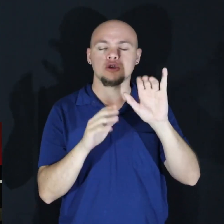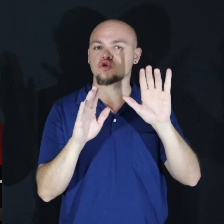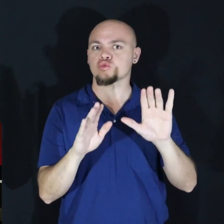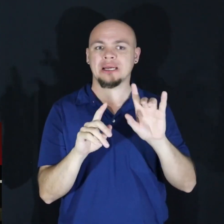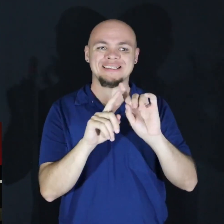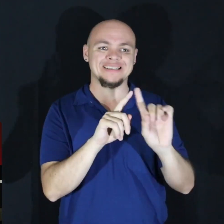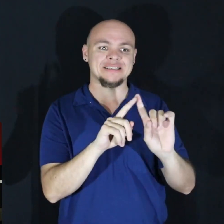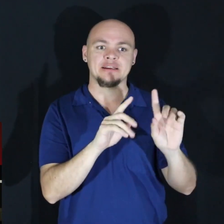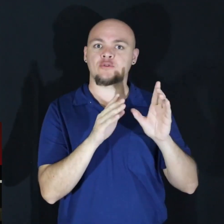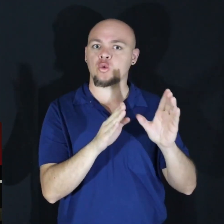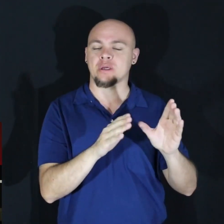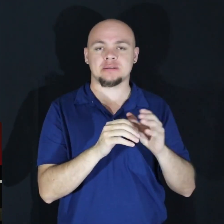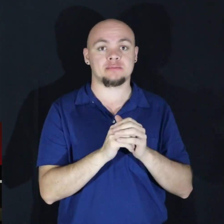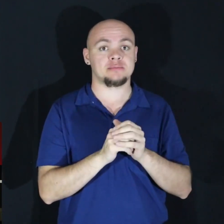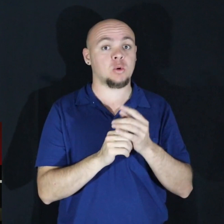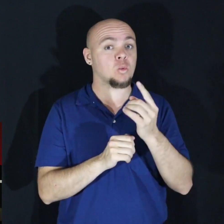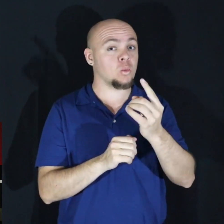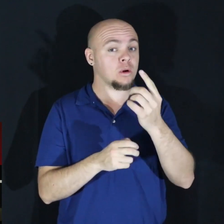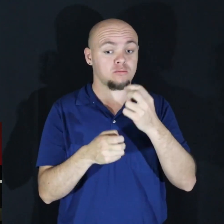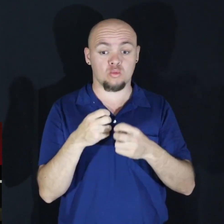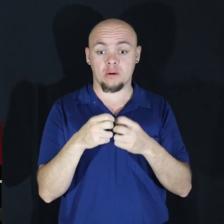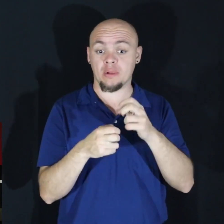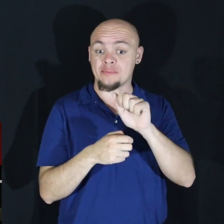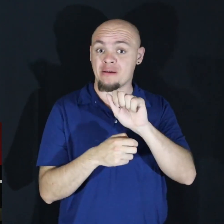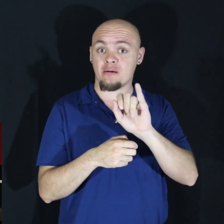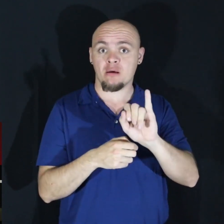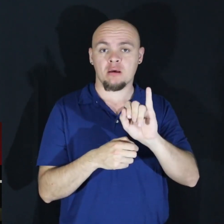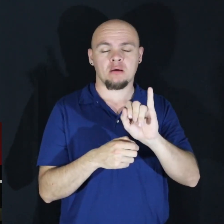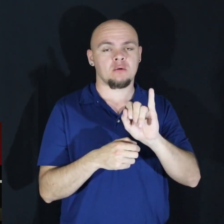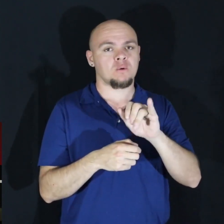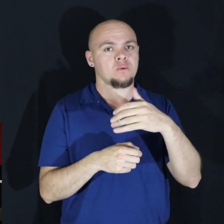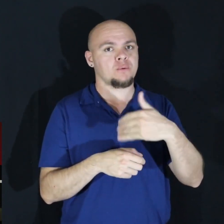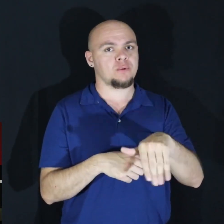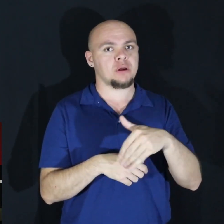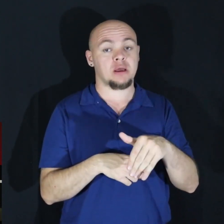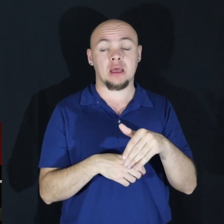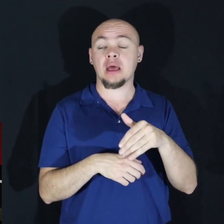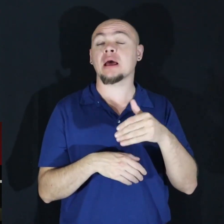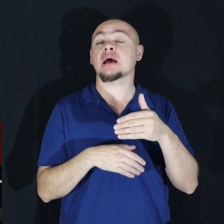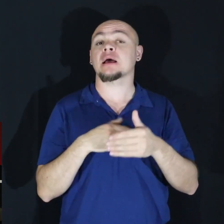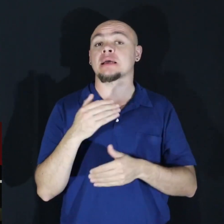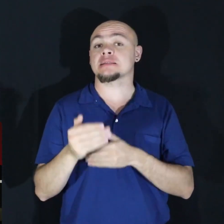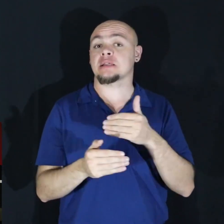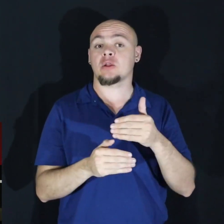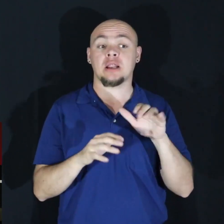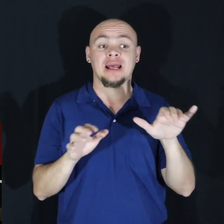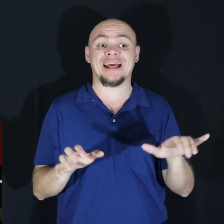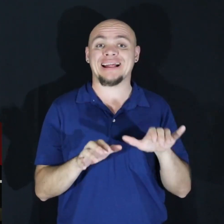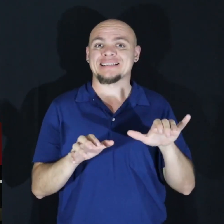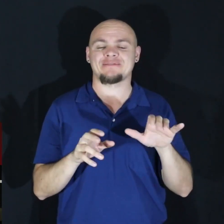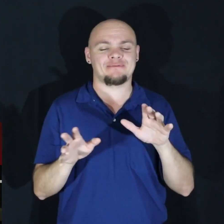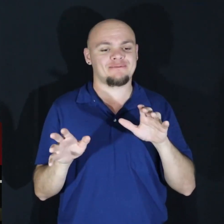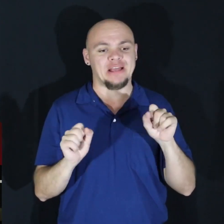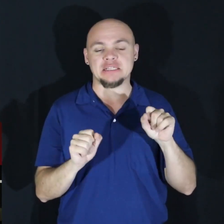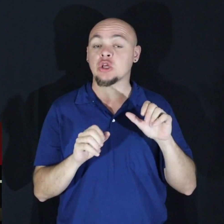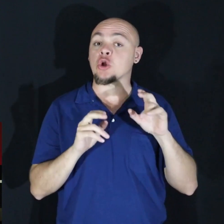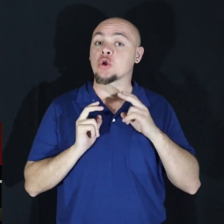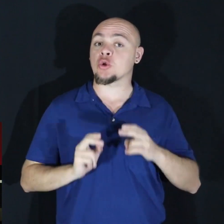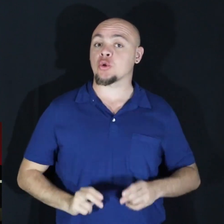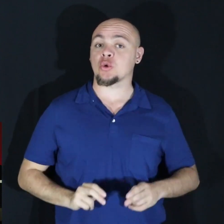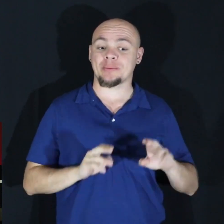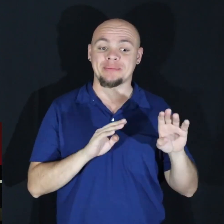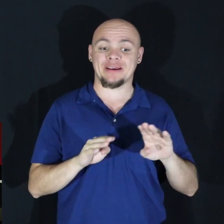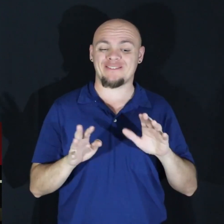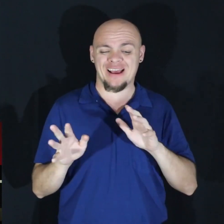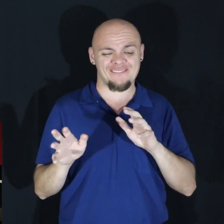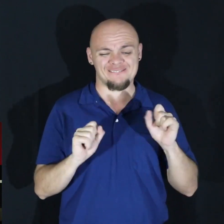ways. But one of the big problems with AI is it amplifies and accelerates our activities, our human behavior. And